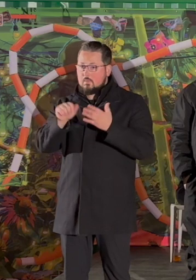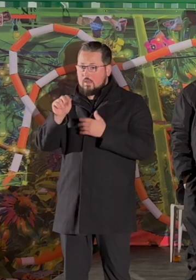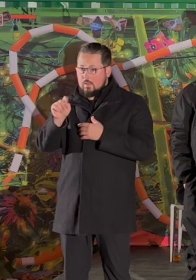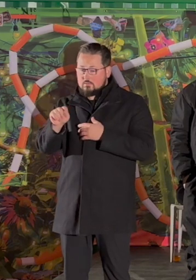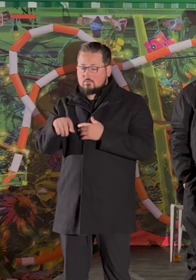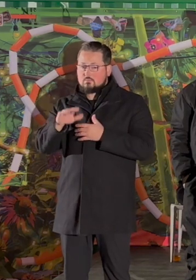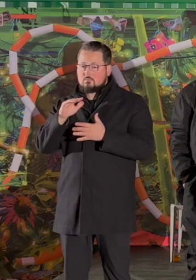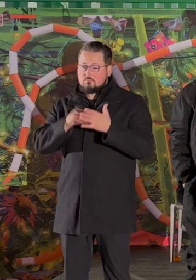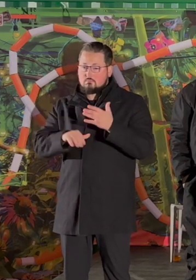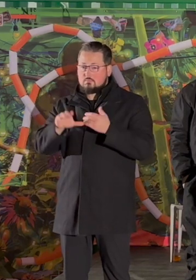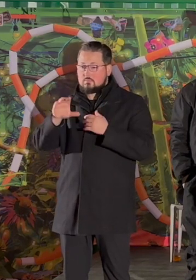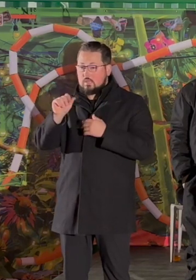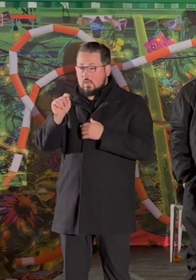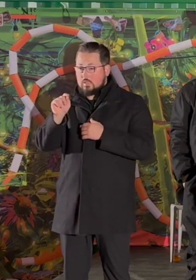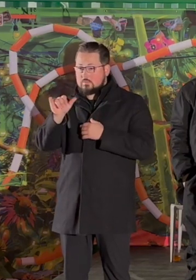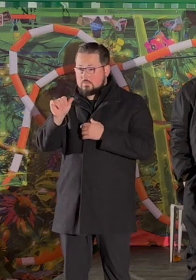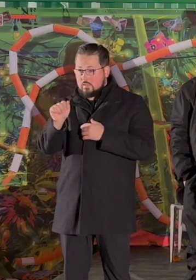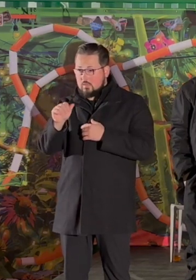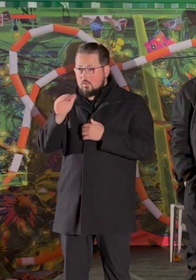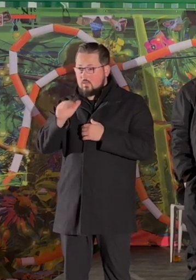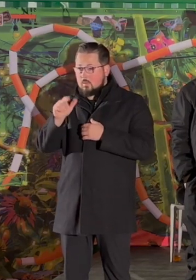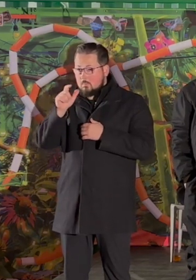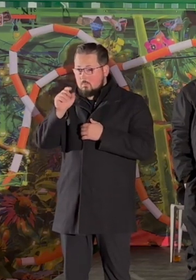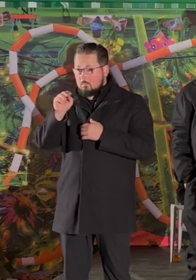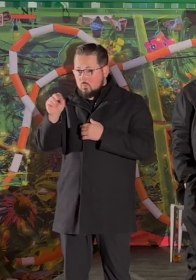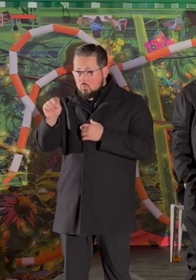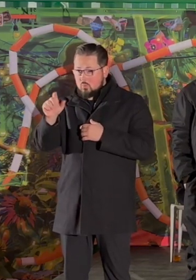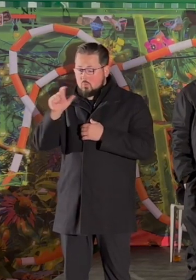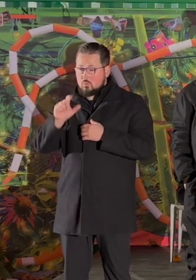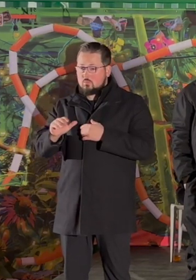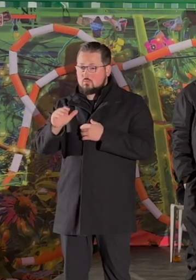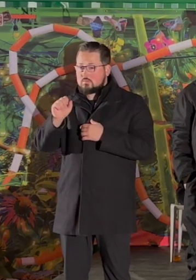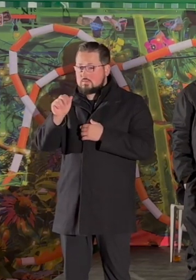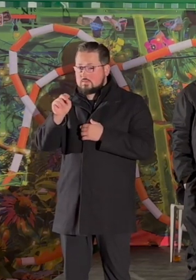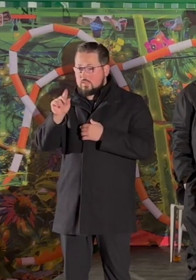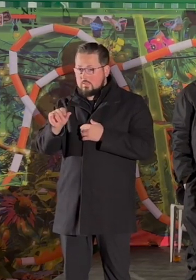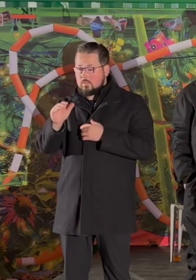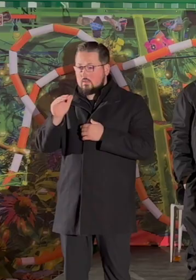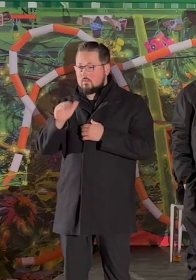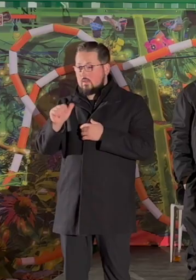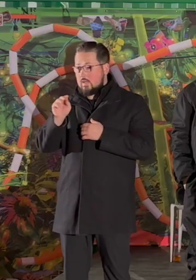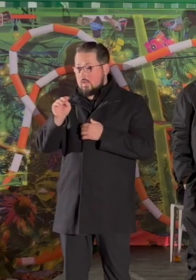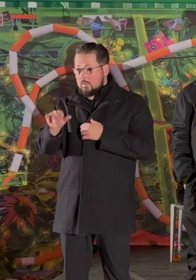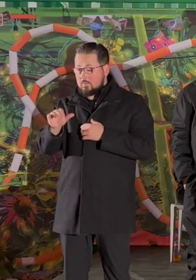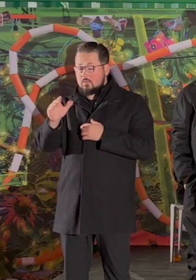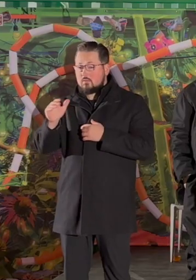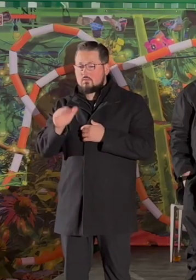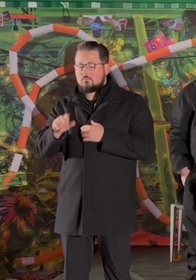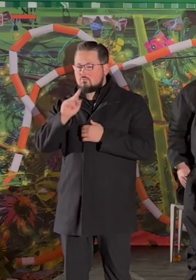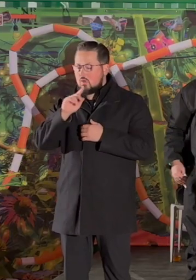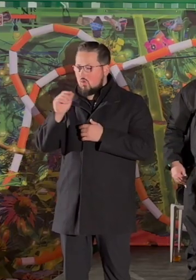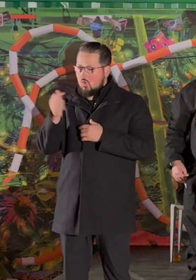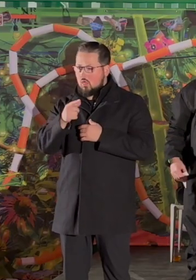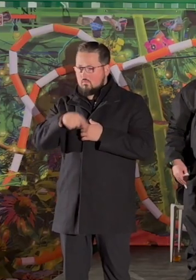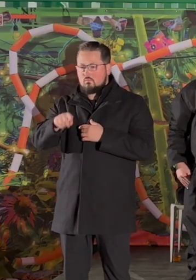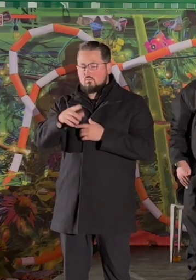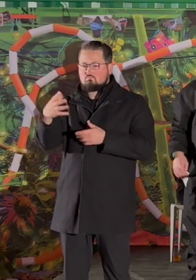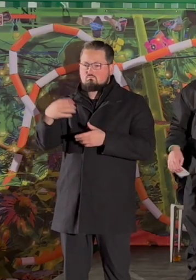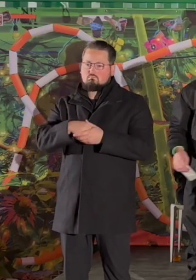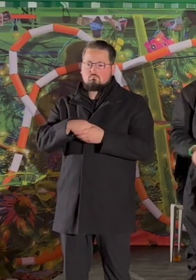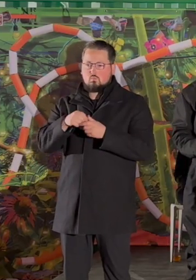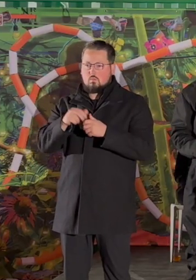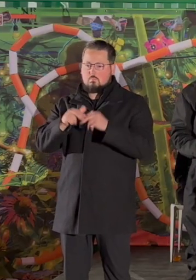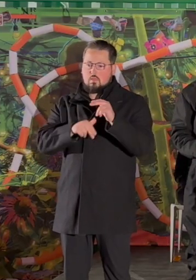Katia Rosenthal, Moon, Sandy, Amy Reed. All of you guys have really been a part of us building this